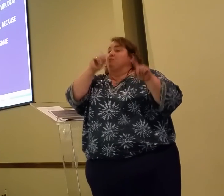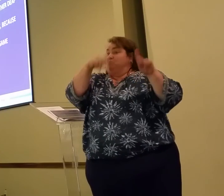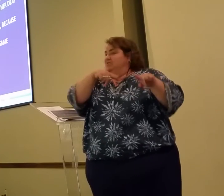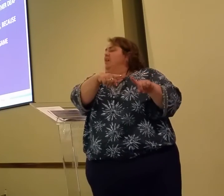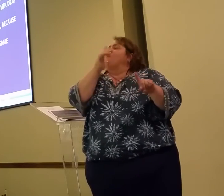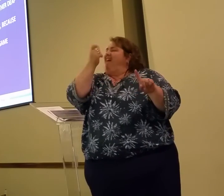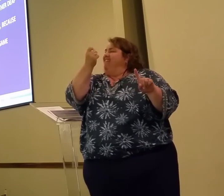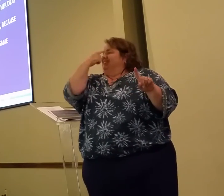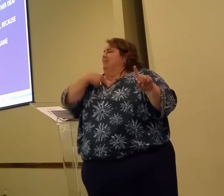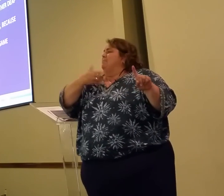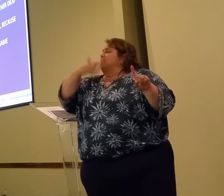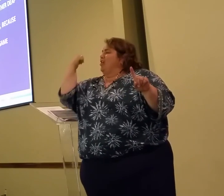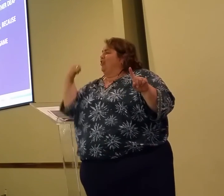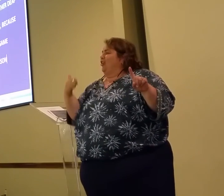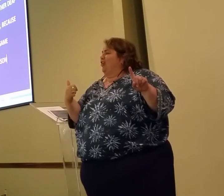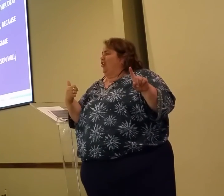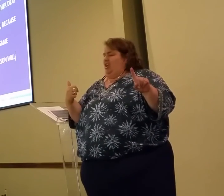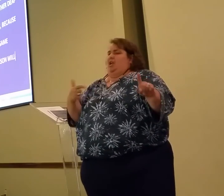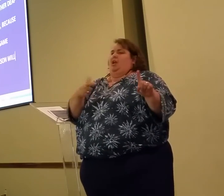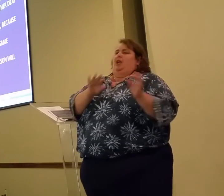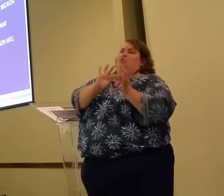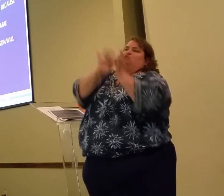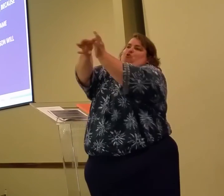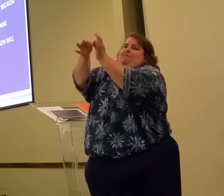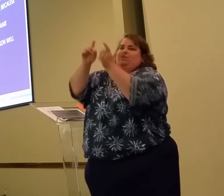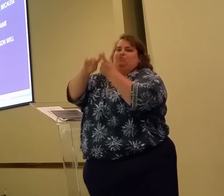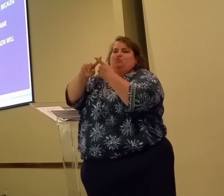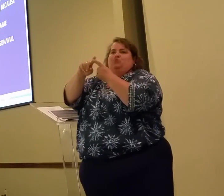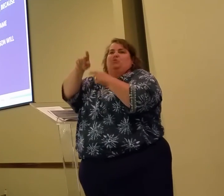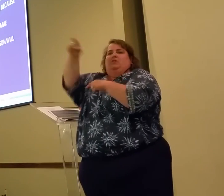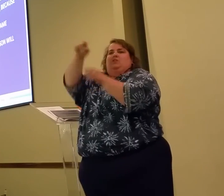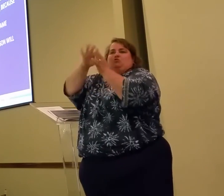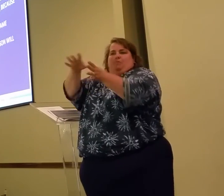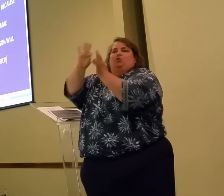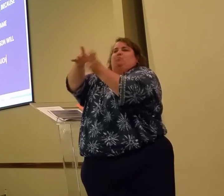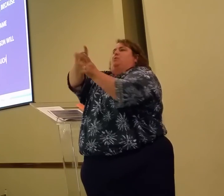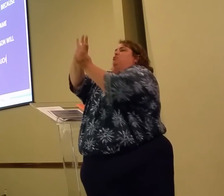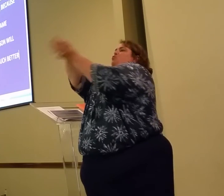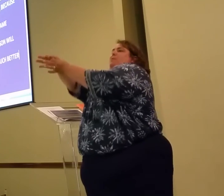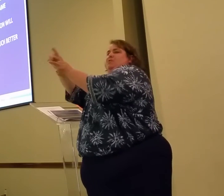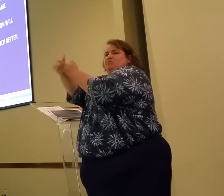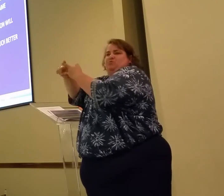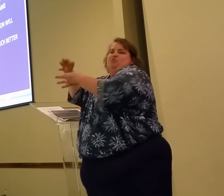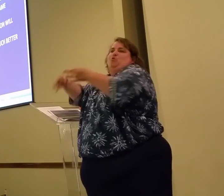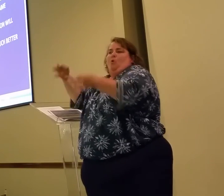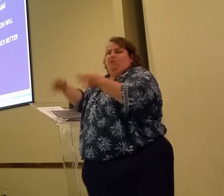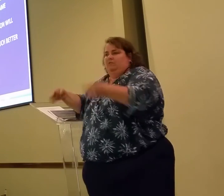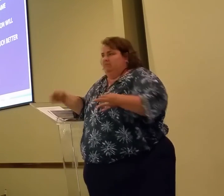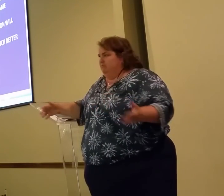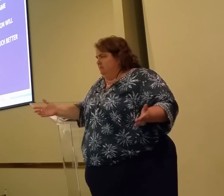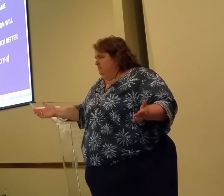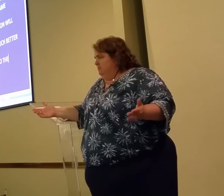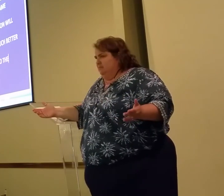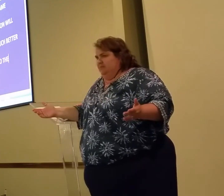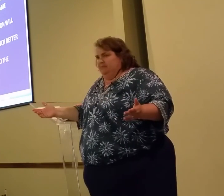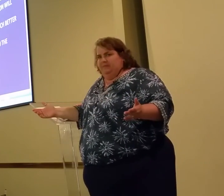So the deaf person will understand that client much better and be able to interpret to the professional interpreter, hearing interpreter,